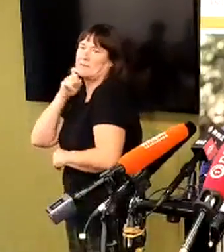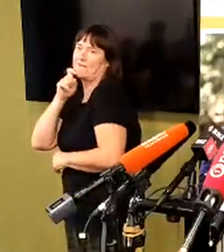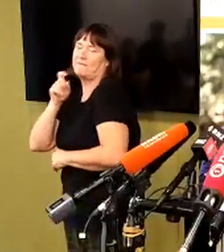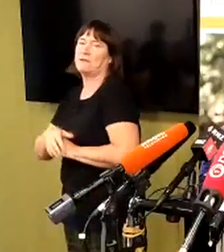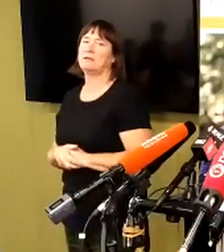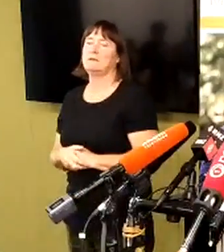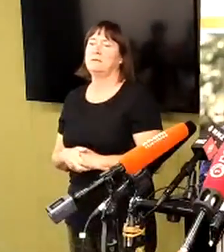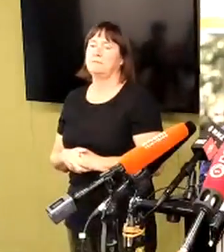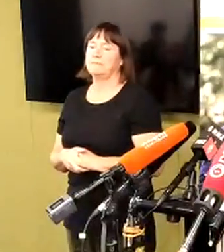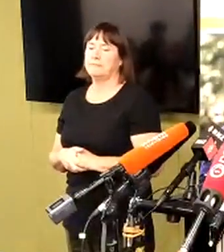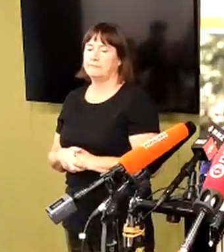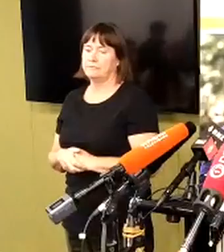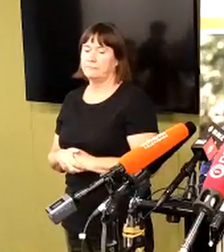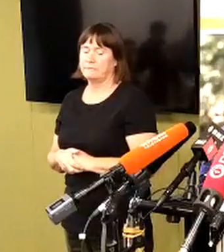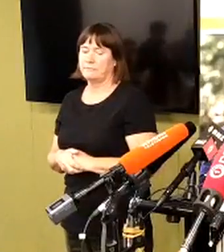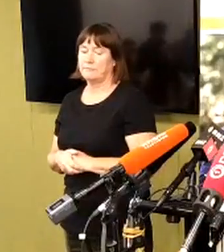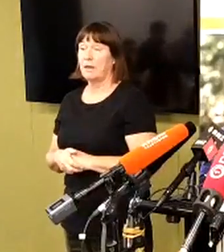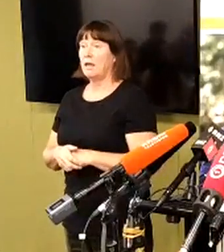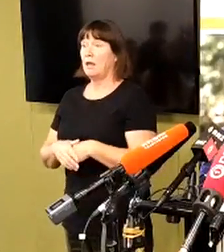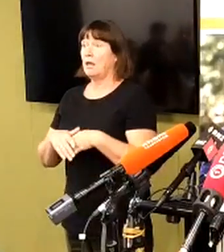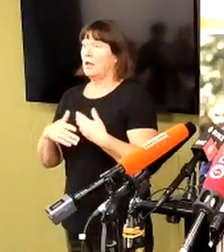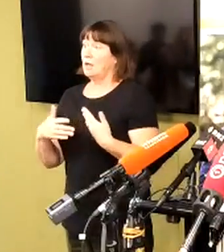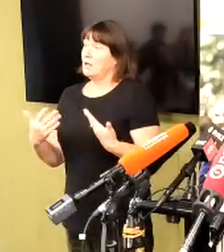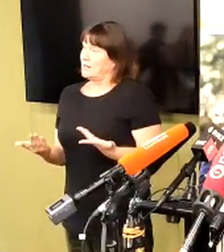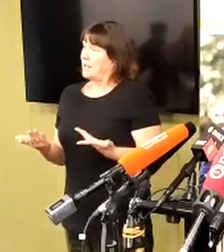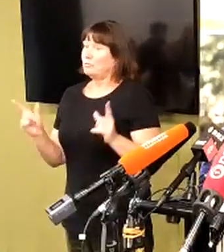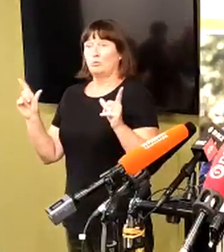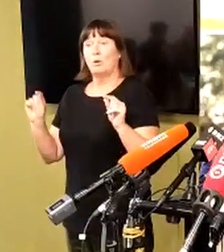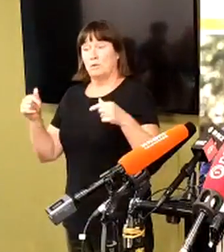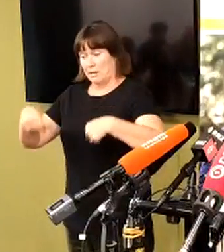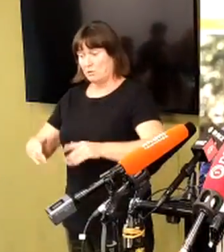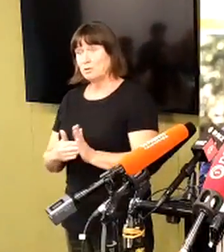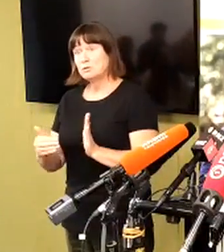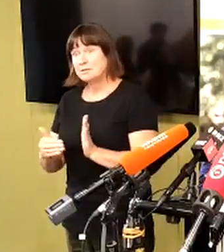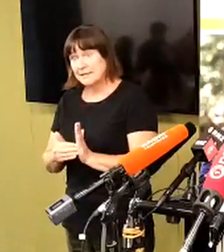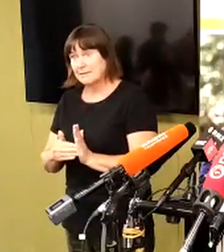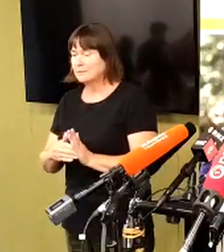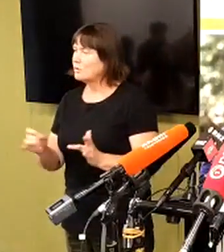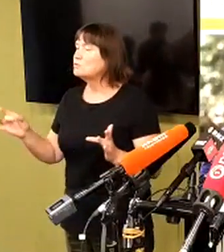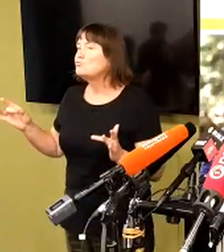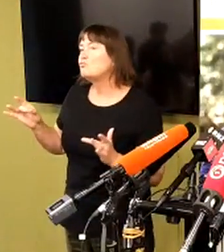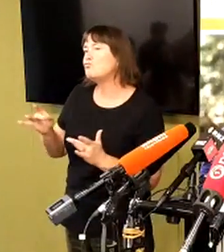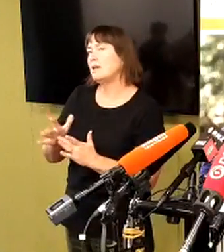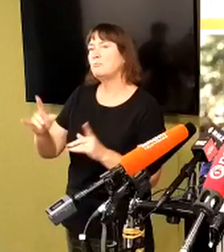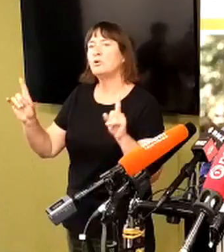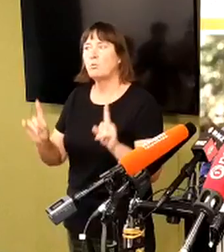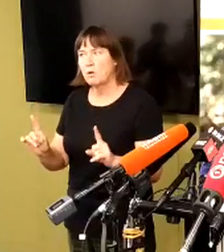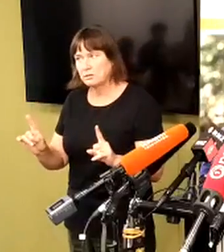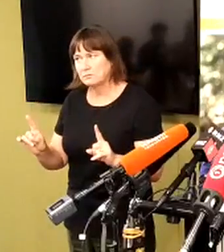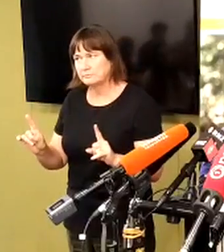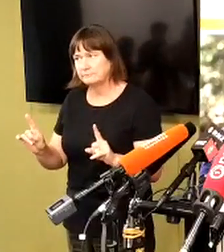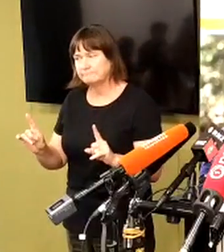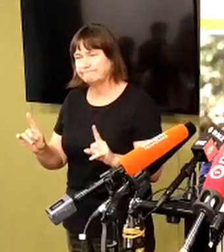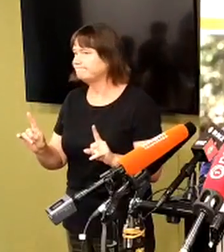So, in terms of what we can do in New Zealand, fundamental to our efforts is not